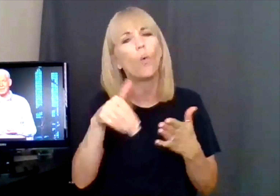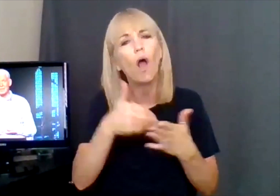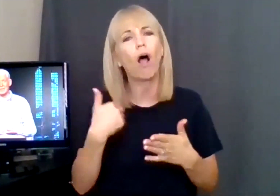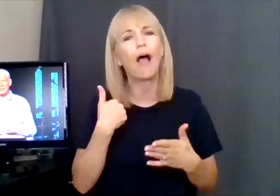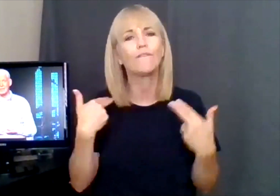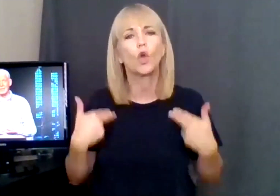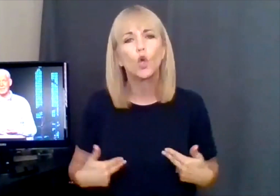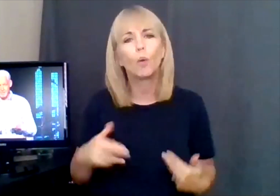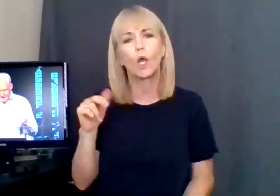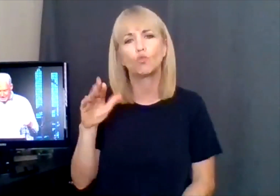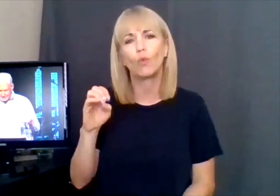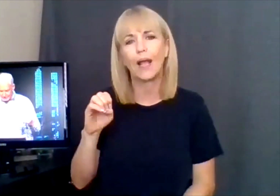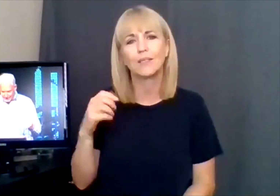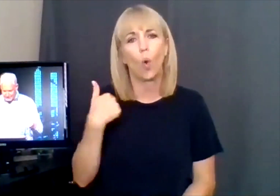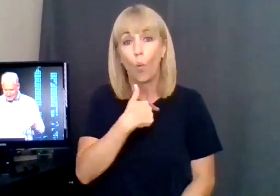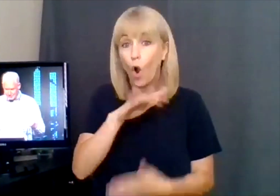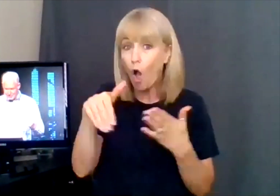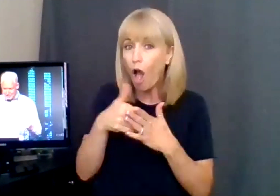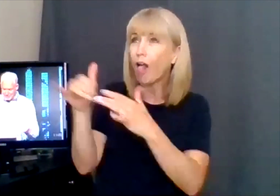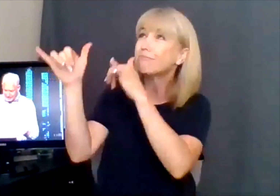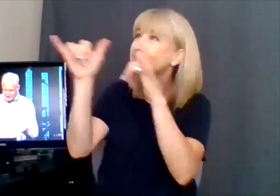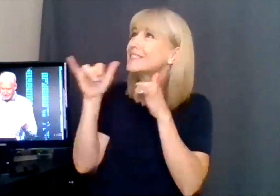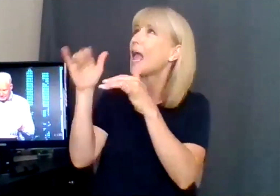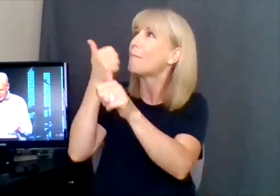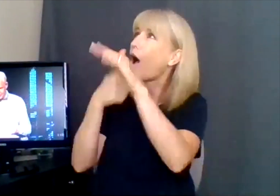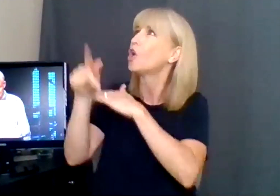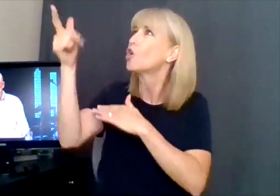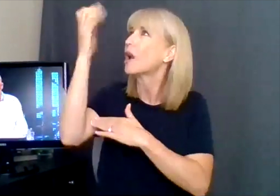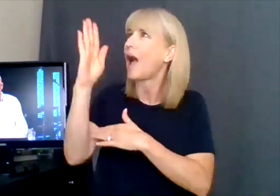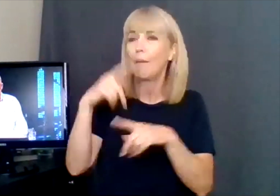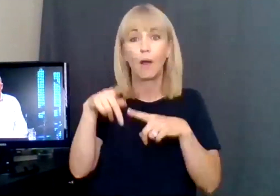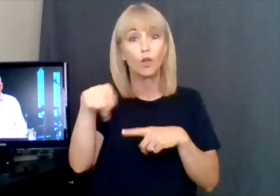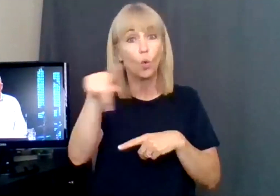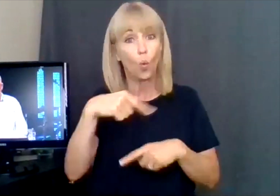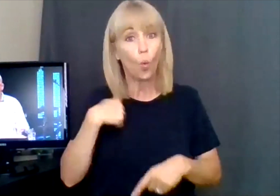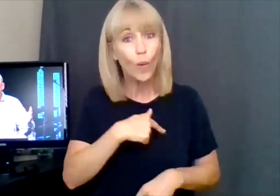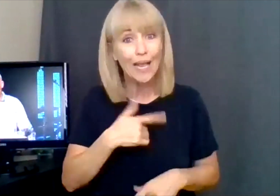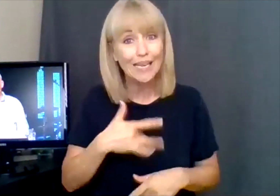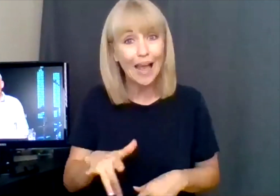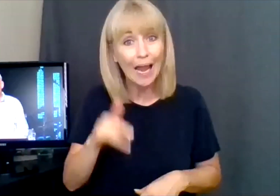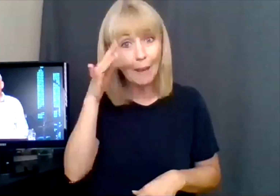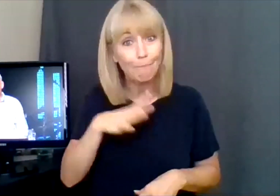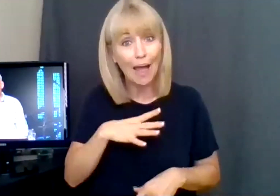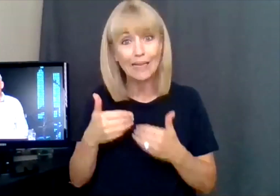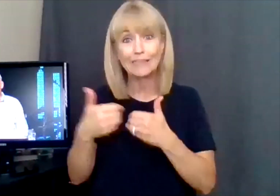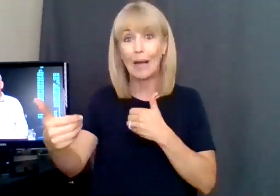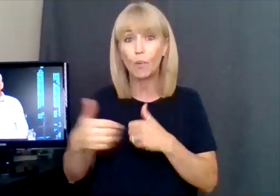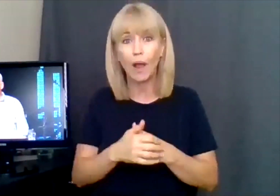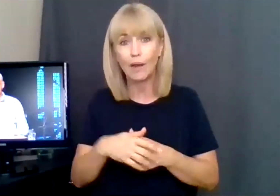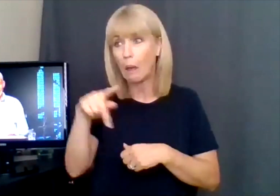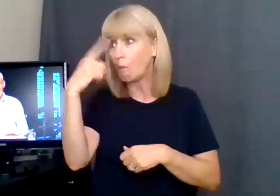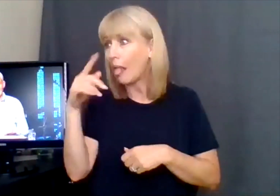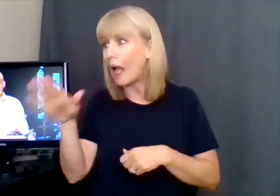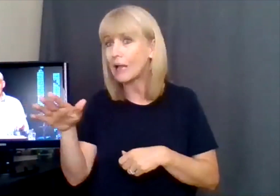God. But yet man divides up because of the color of skin. Whites are sad.